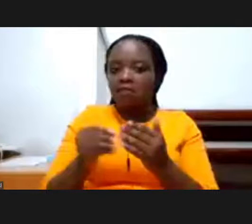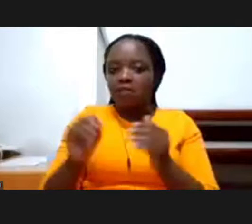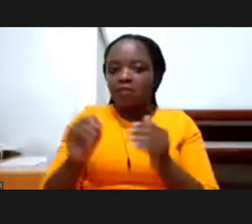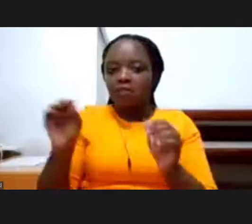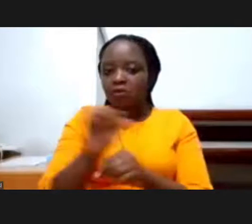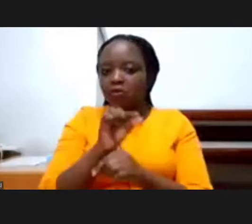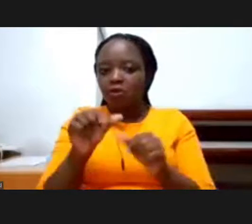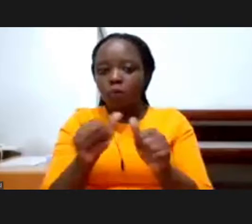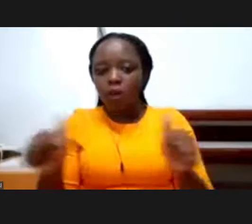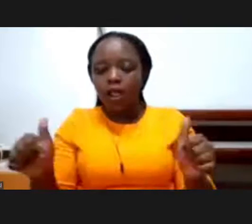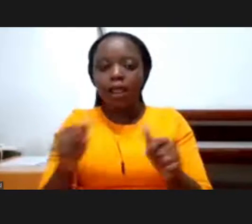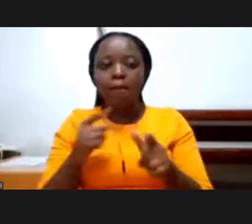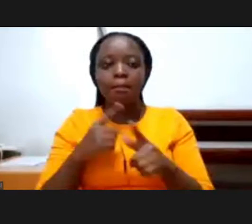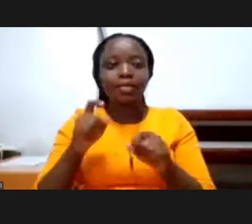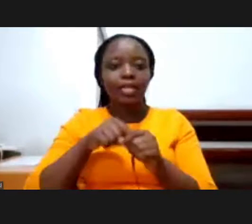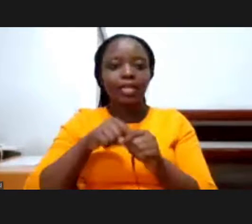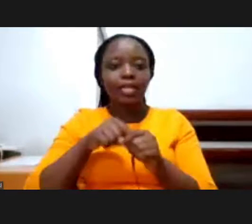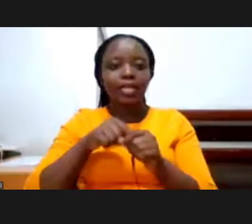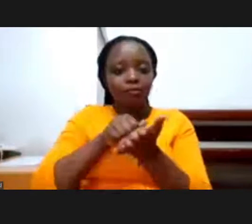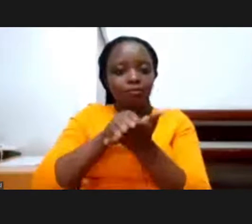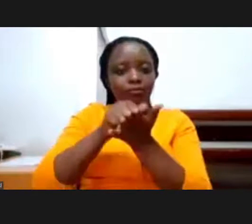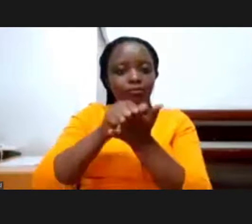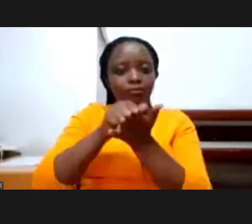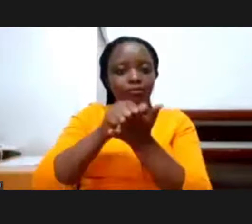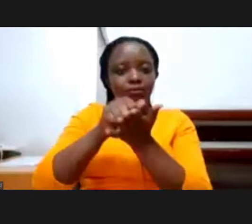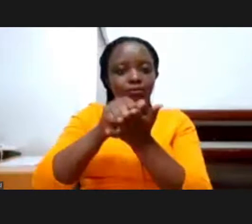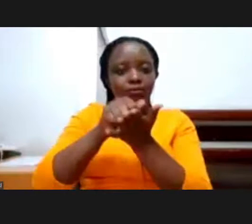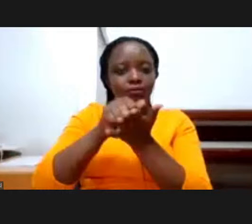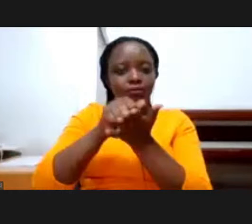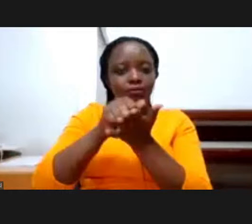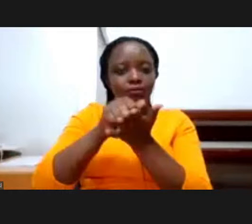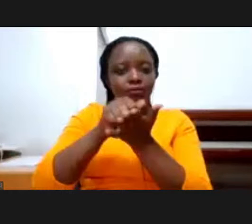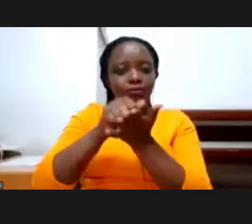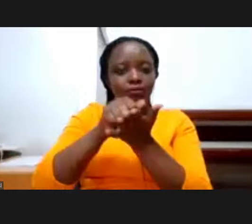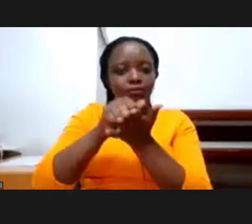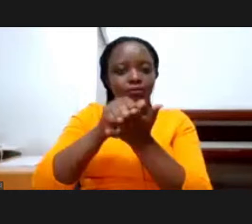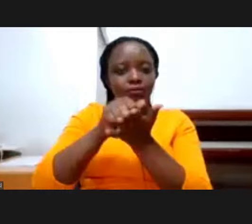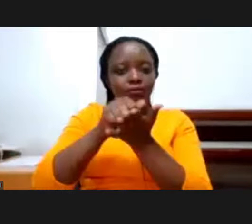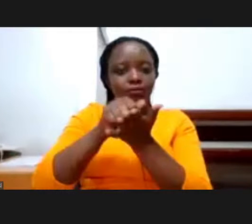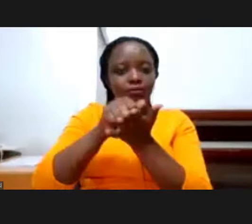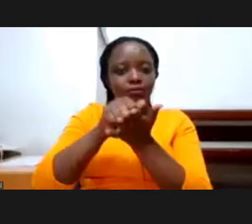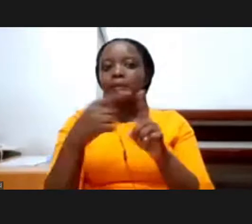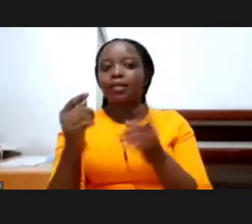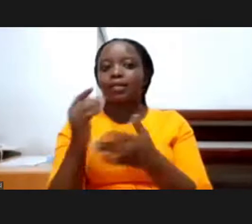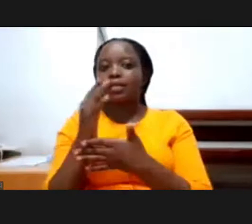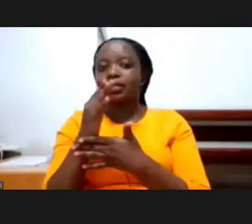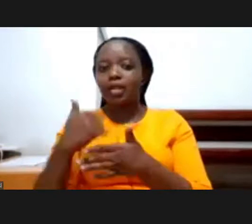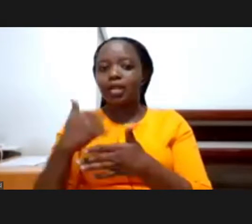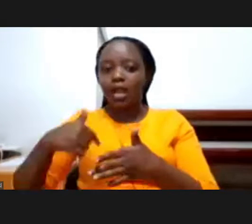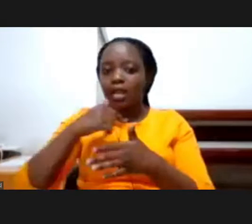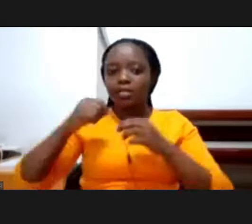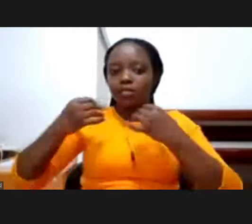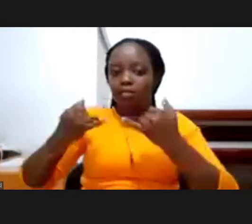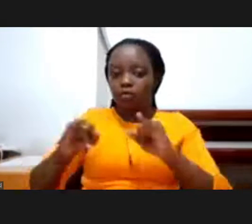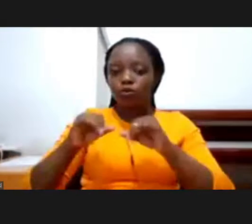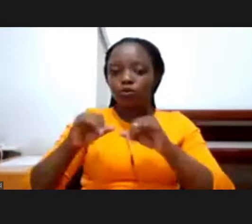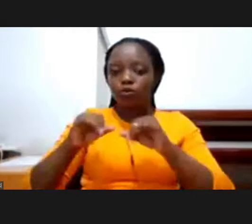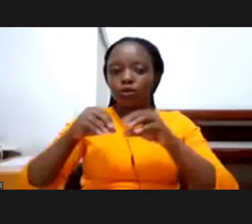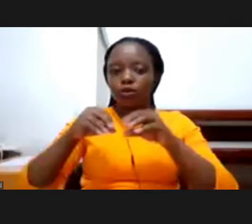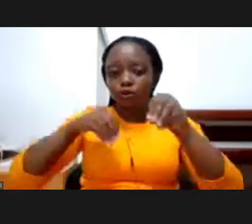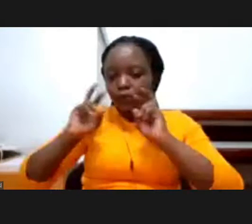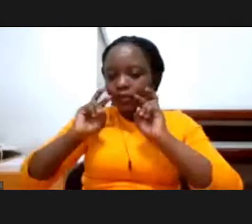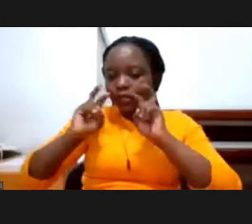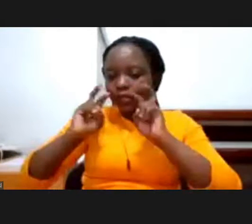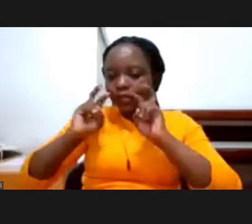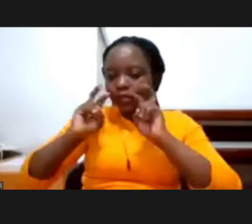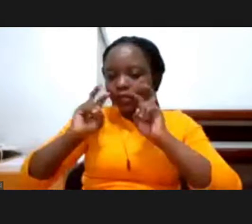from a type C device. That was the one which was integrated with their billing system. However, from the billing system, most of the